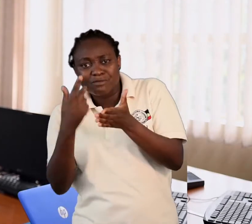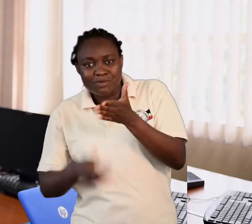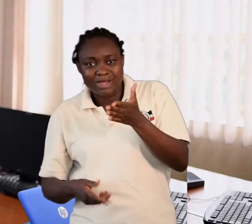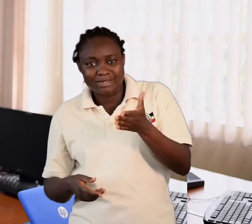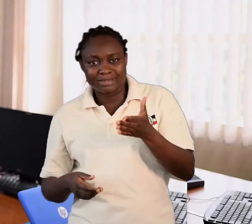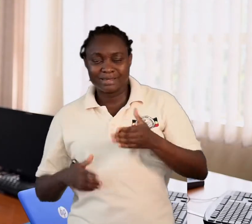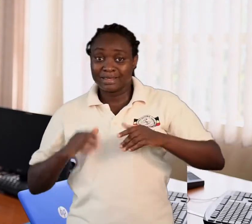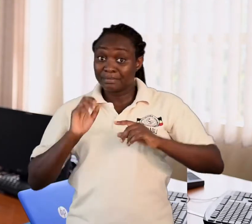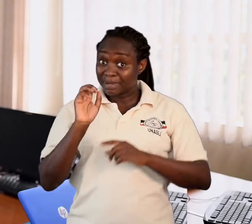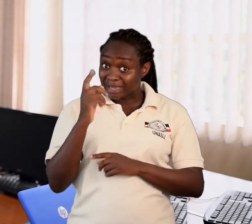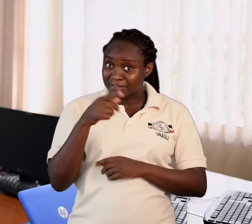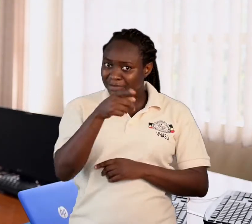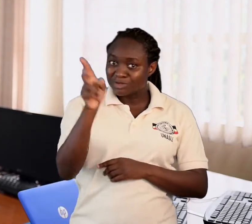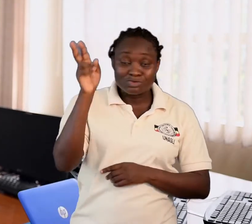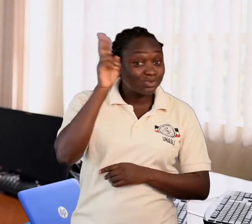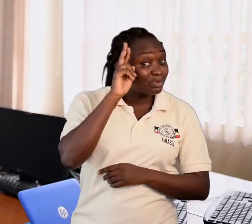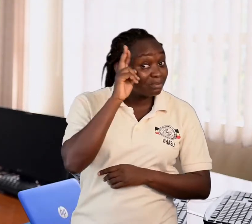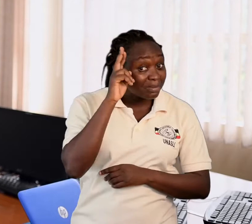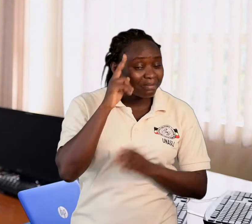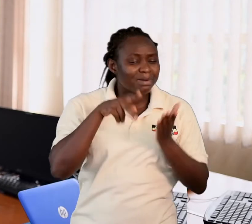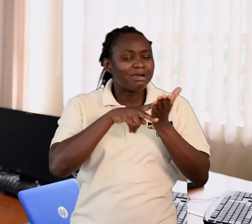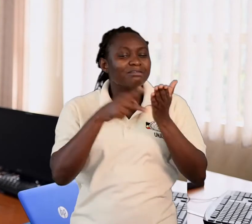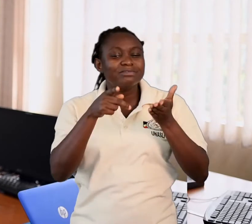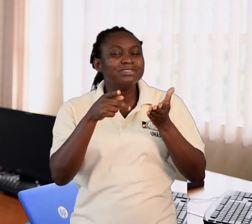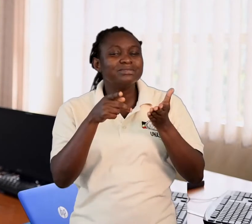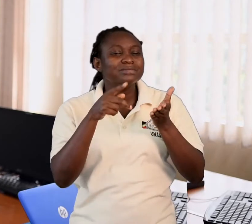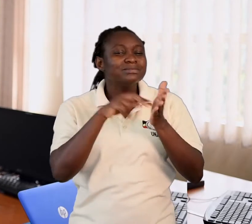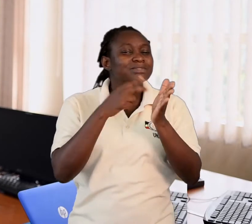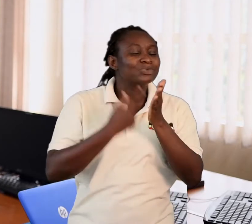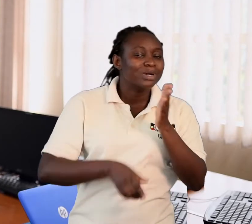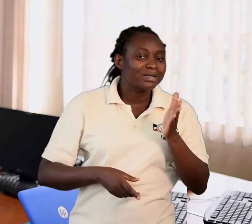we have said physics is all about?